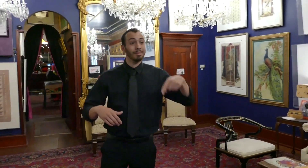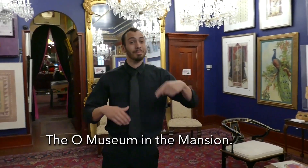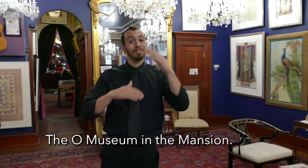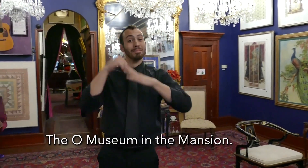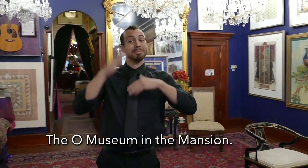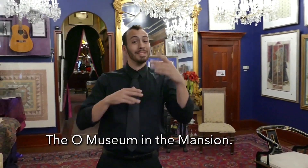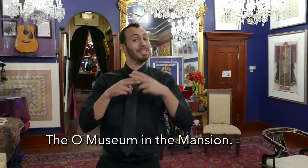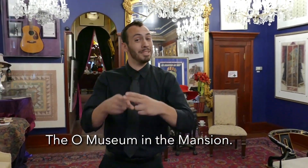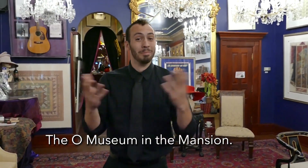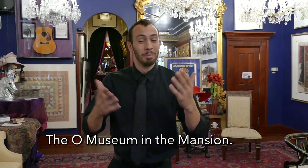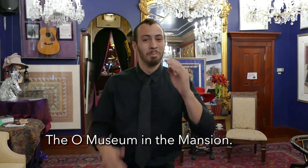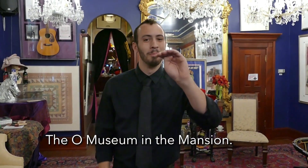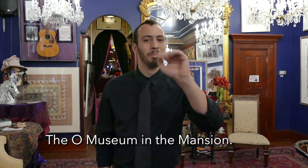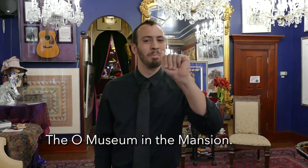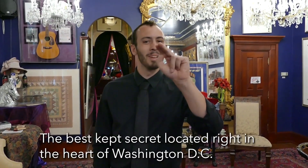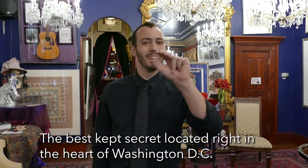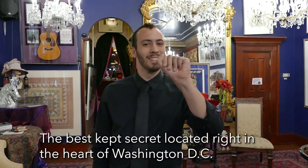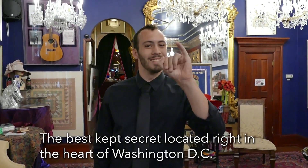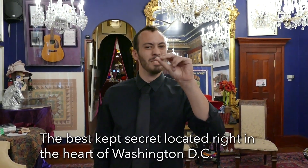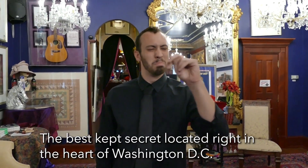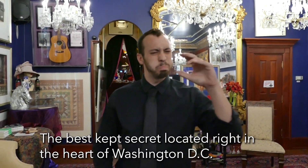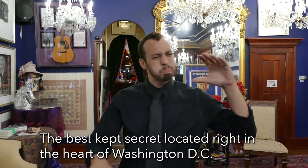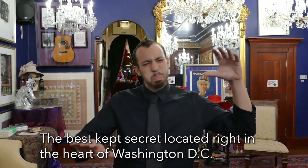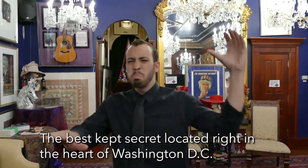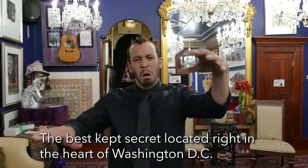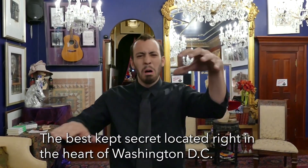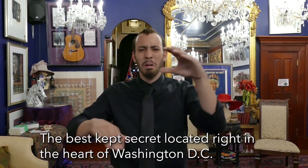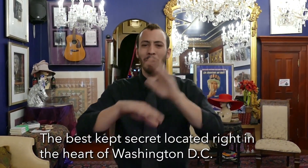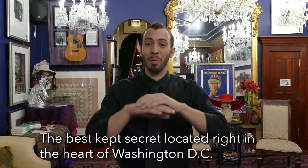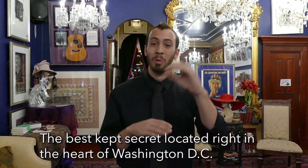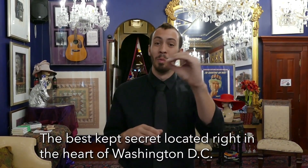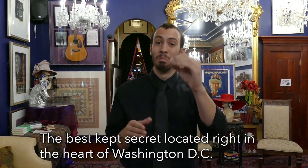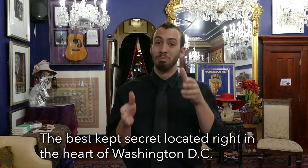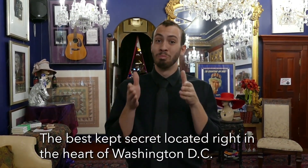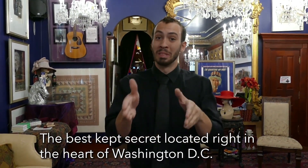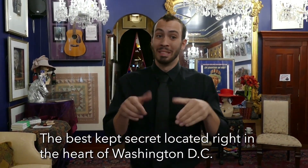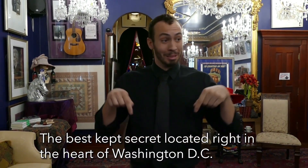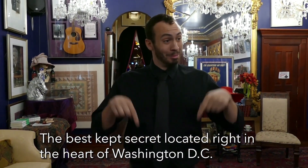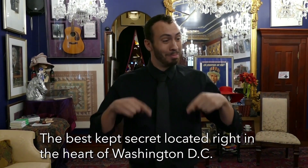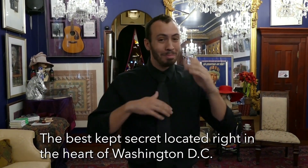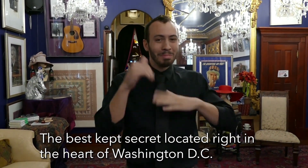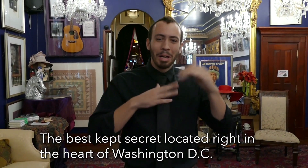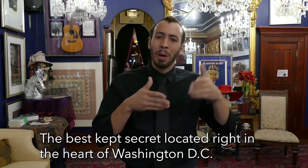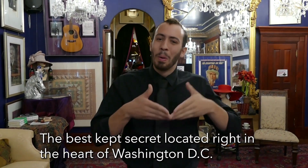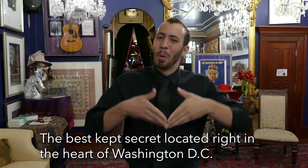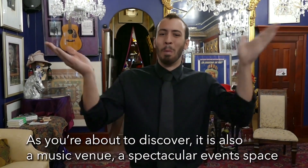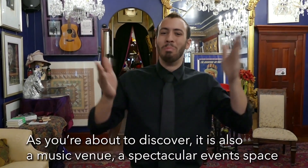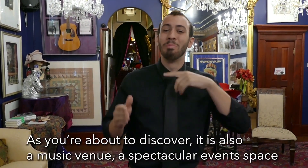The Ohm Museum and the Mansion, the best-kept secret located right in the heart of Washington, D.C. As you're about